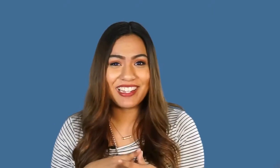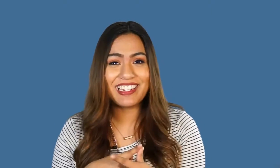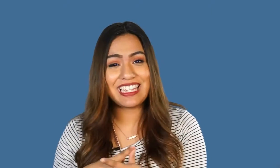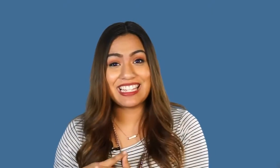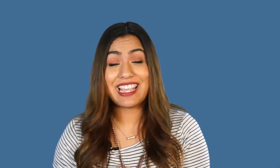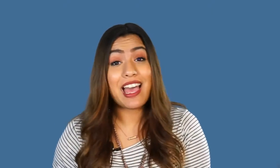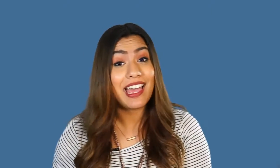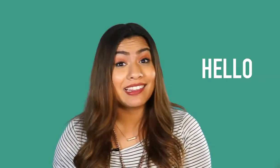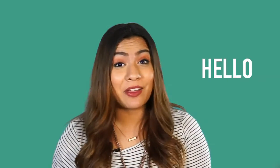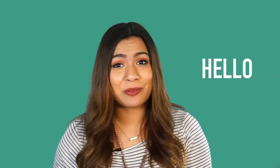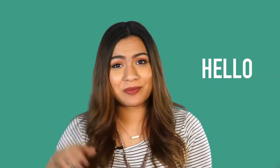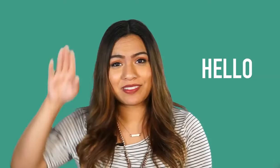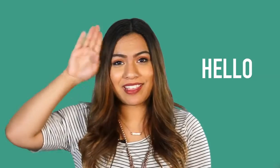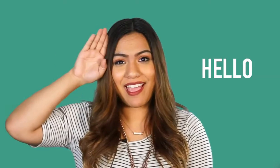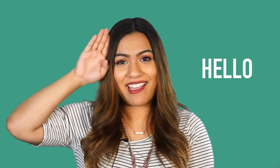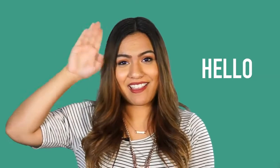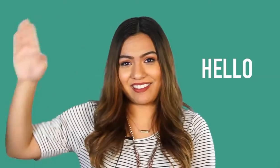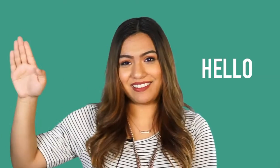one is hello.